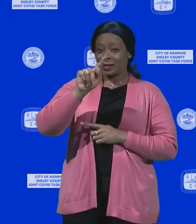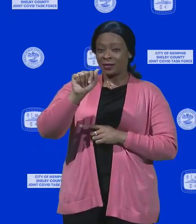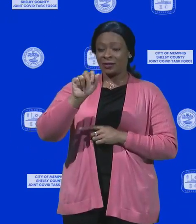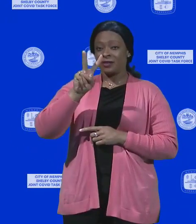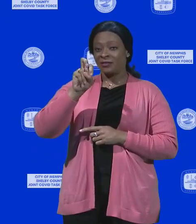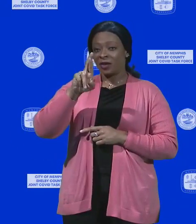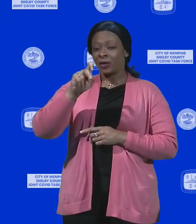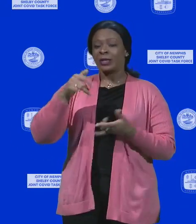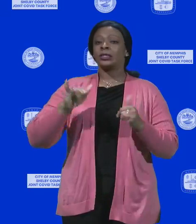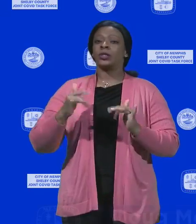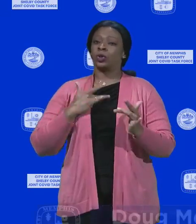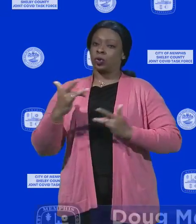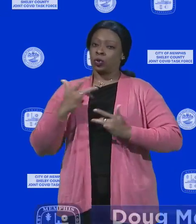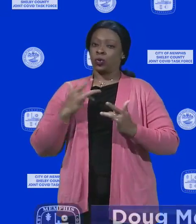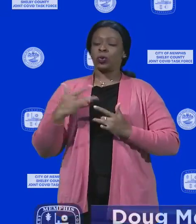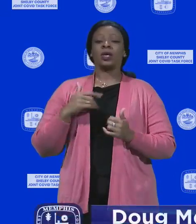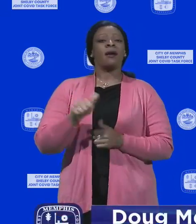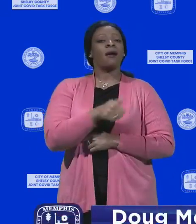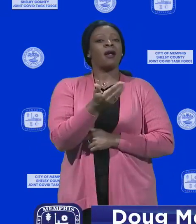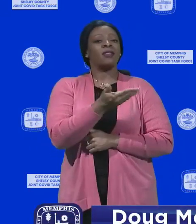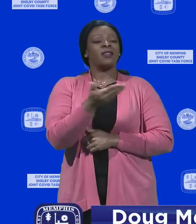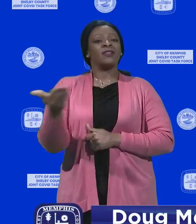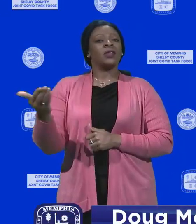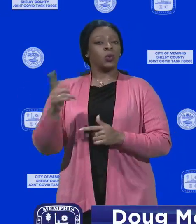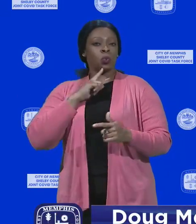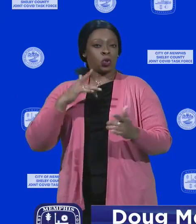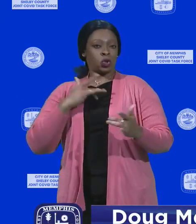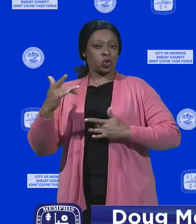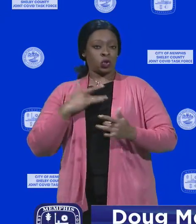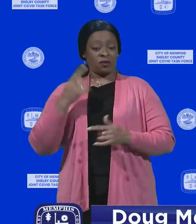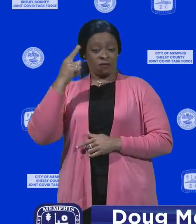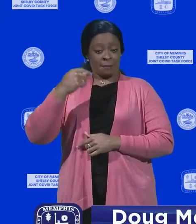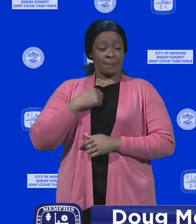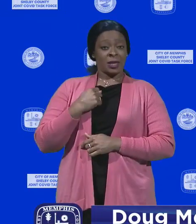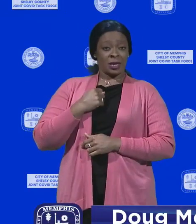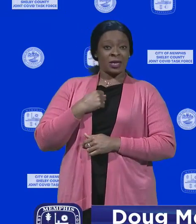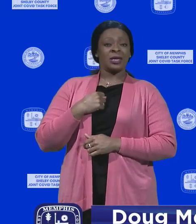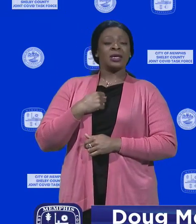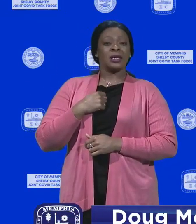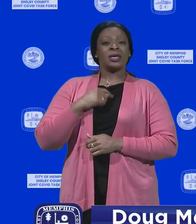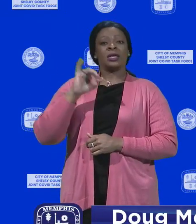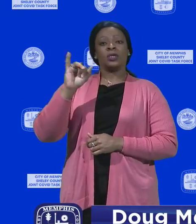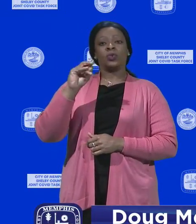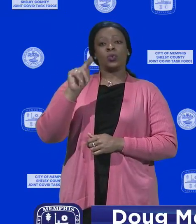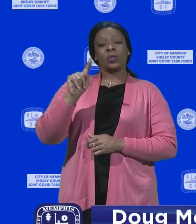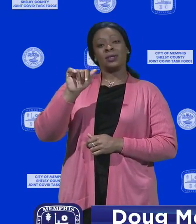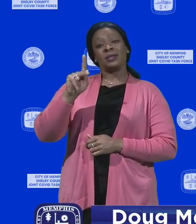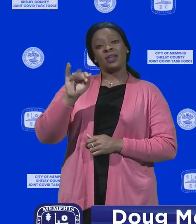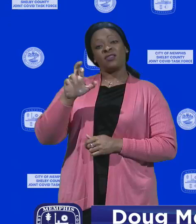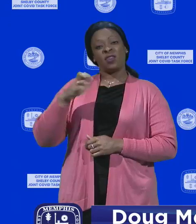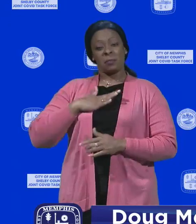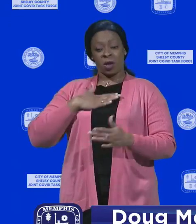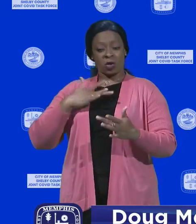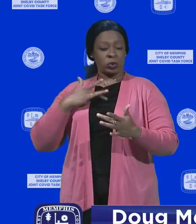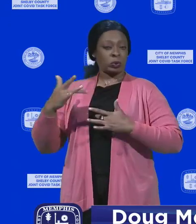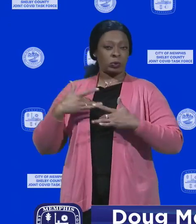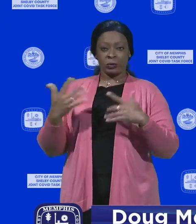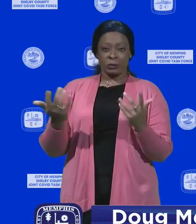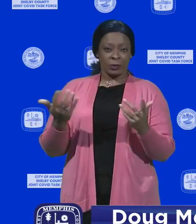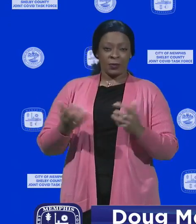concern. There are several other things that are of concern to me with the Joint Task Force, and that is this.